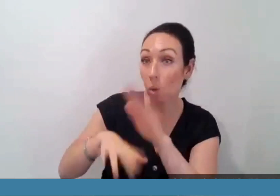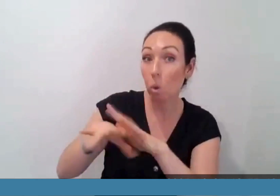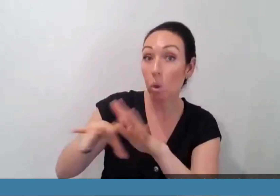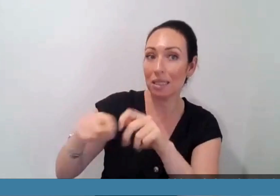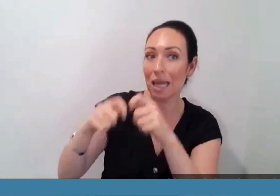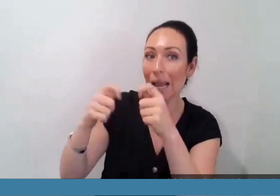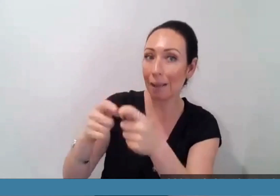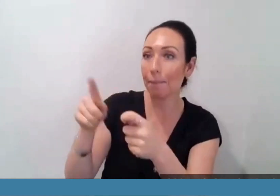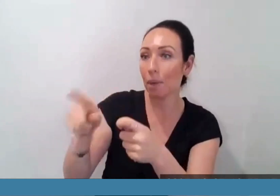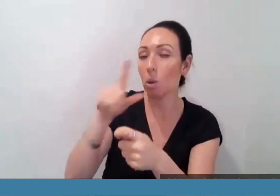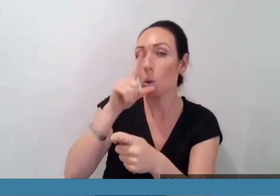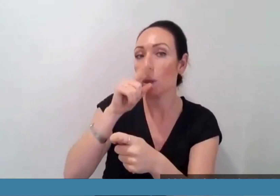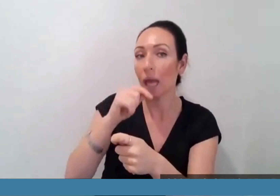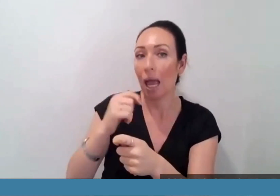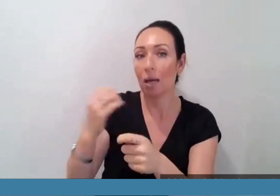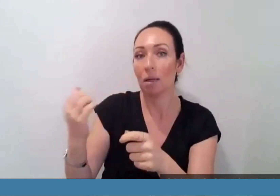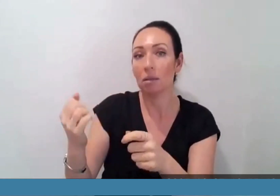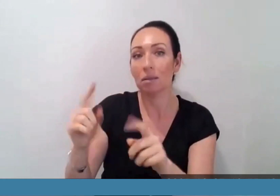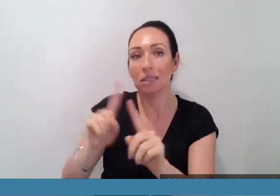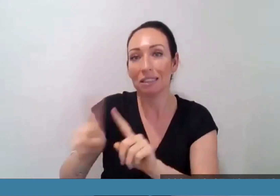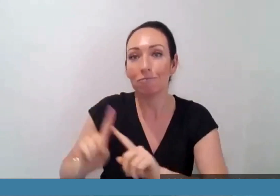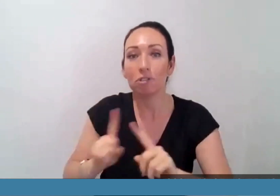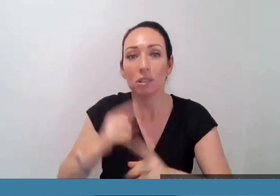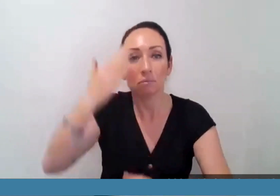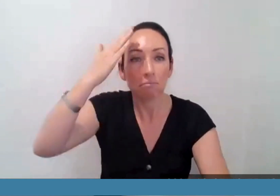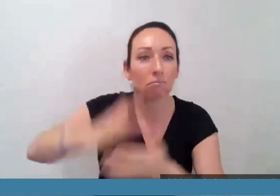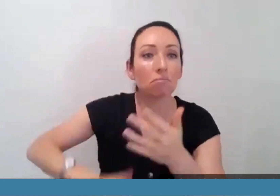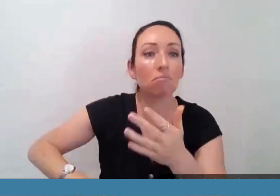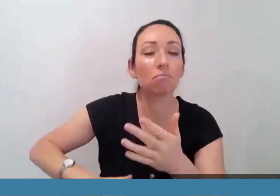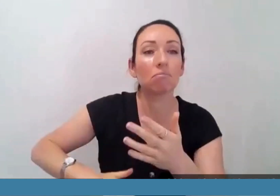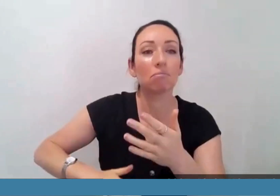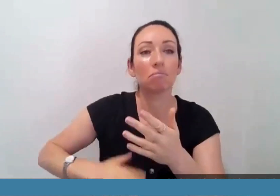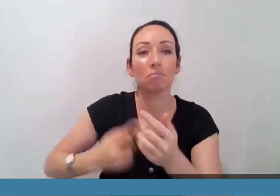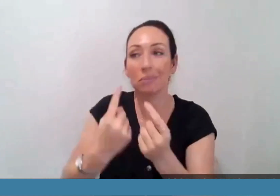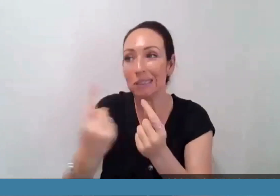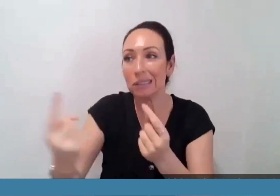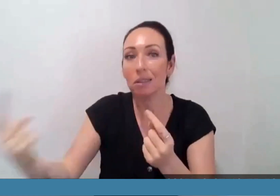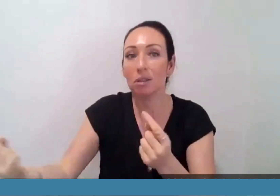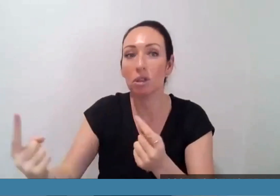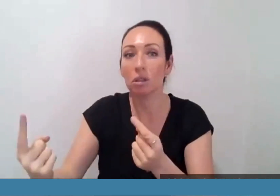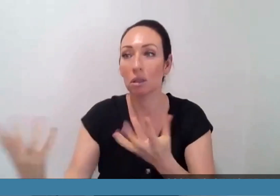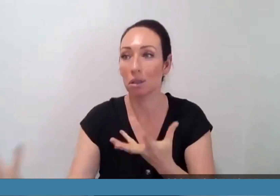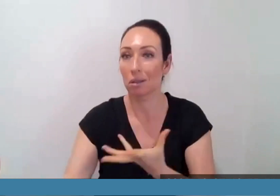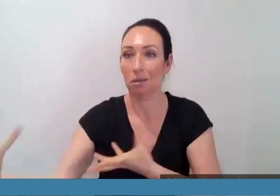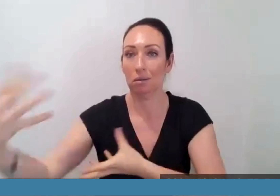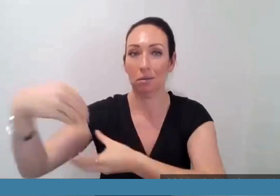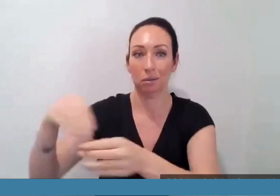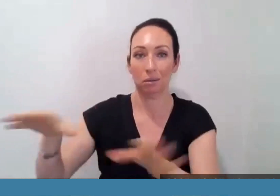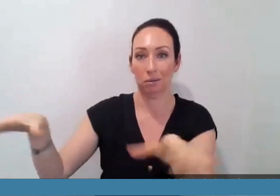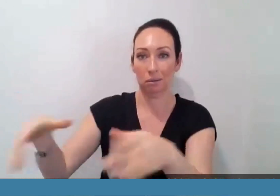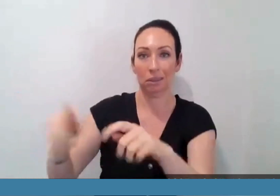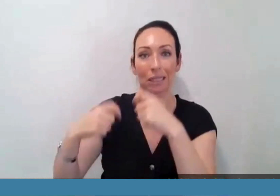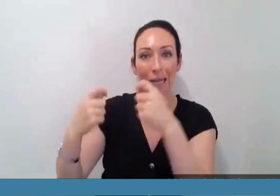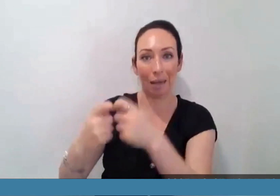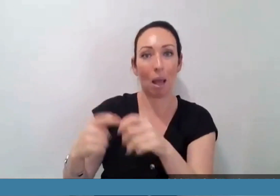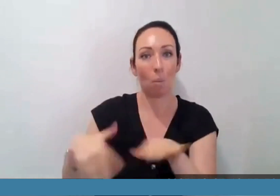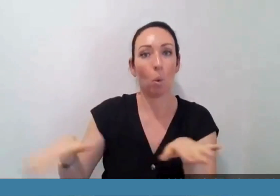the level of expertise and experience that the project will require as outlined in criterion 1.